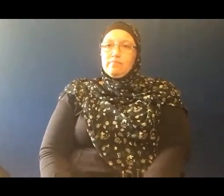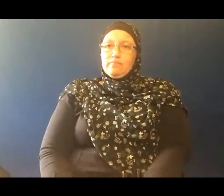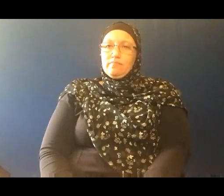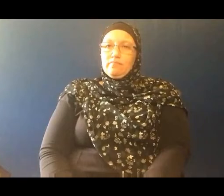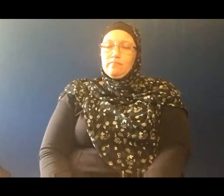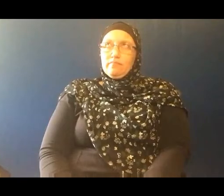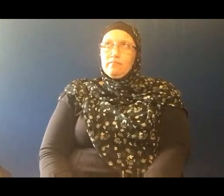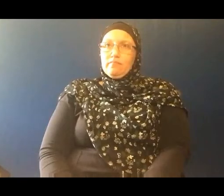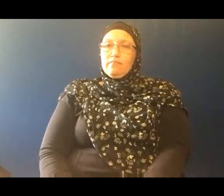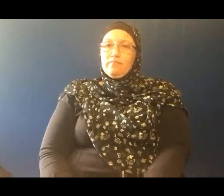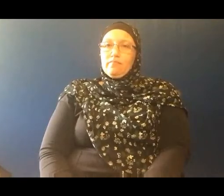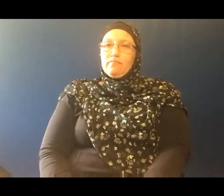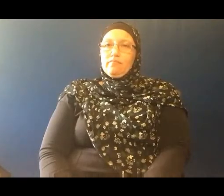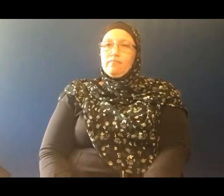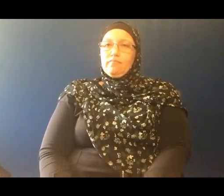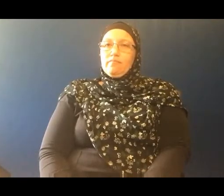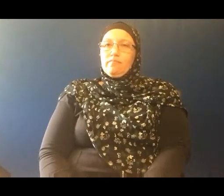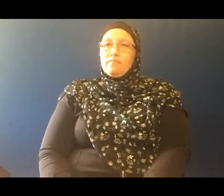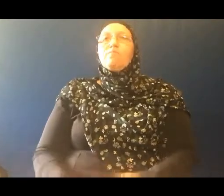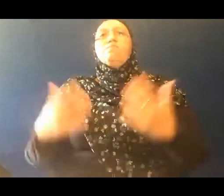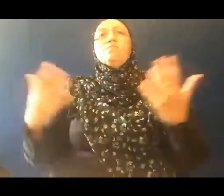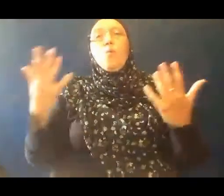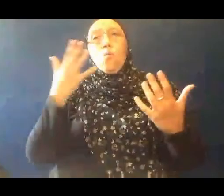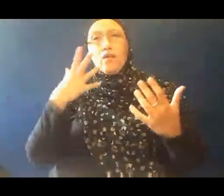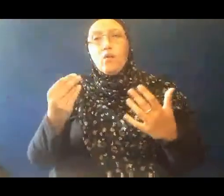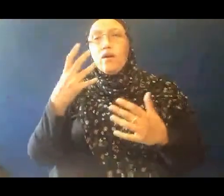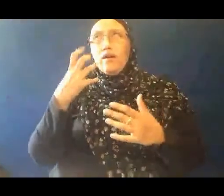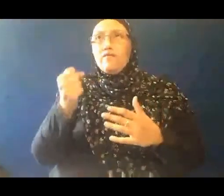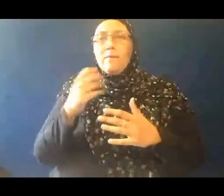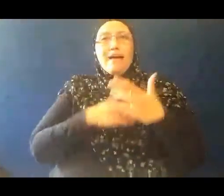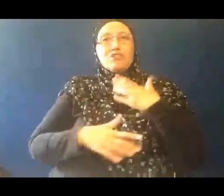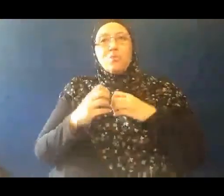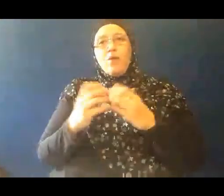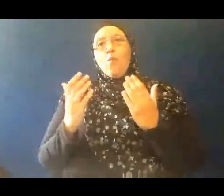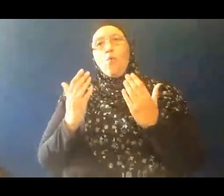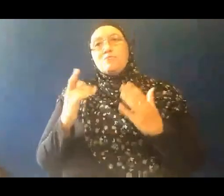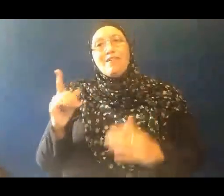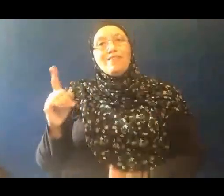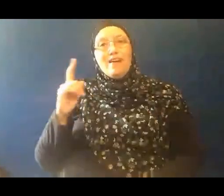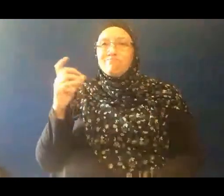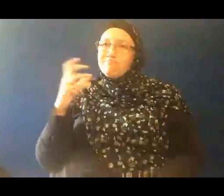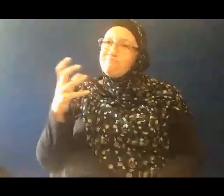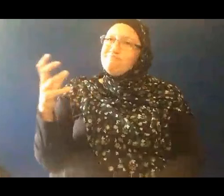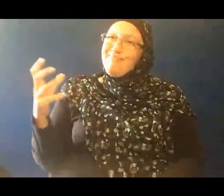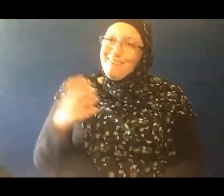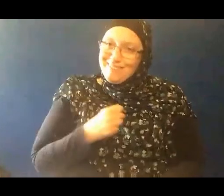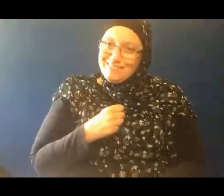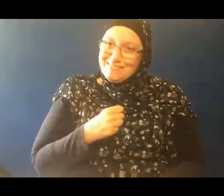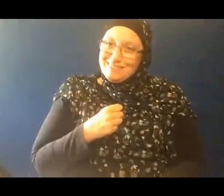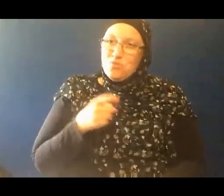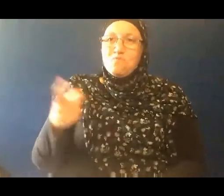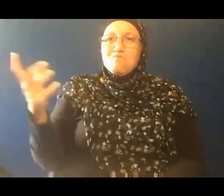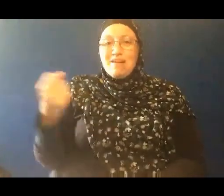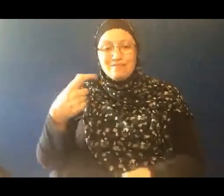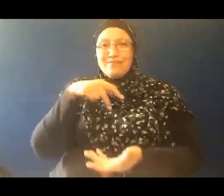is patience when it comes to worshiping God. You need to be patient to be able to stand on your feet. You